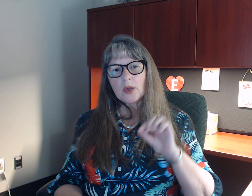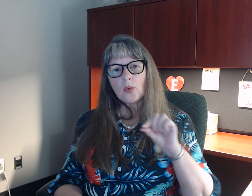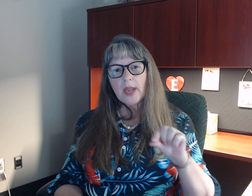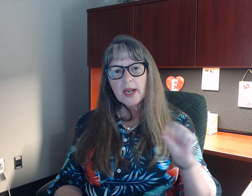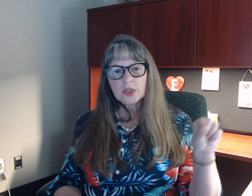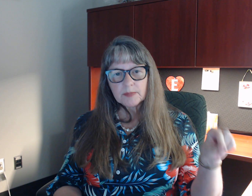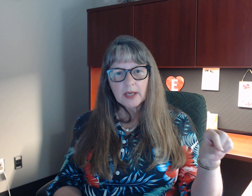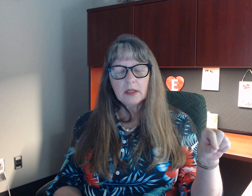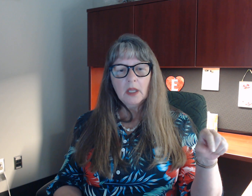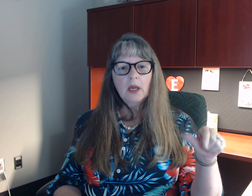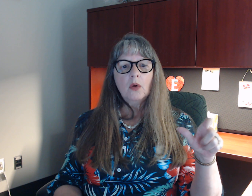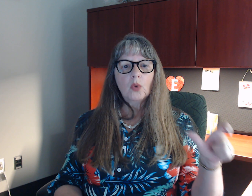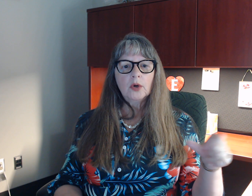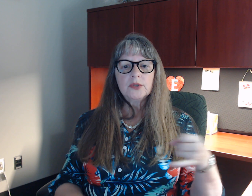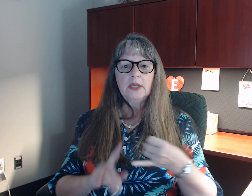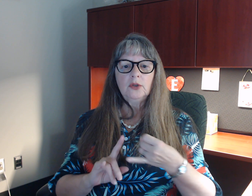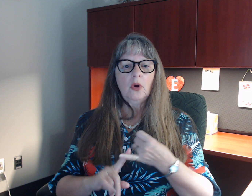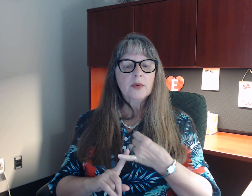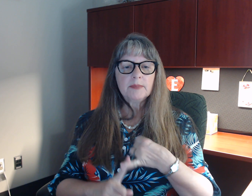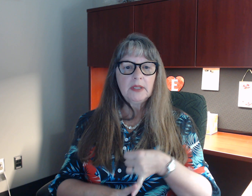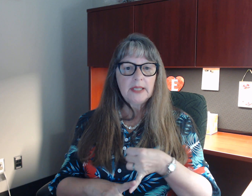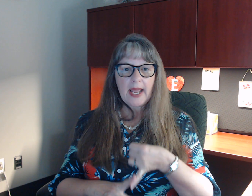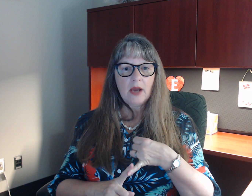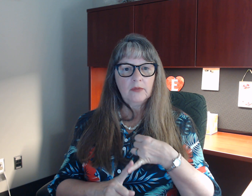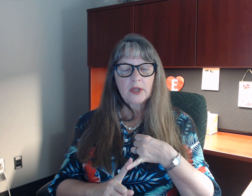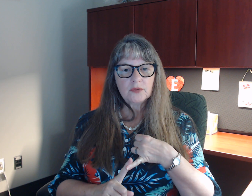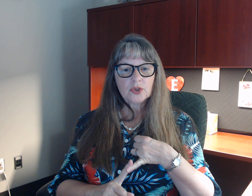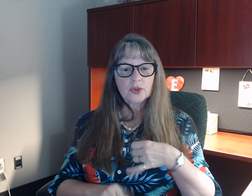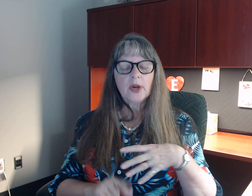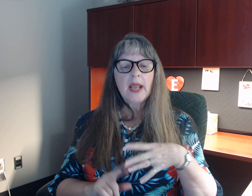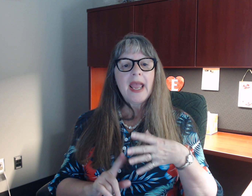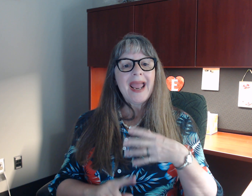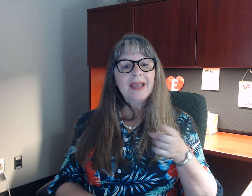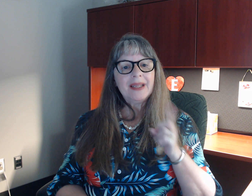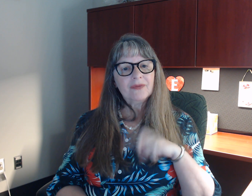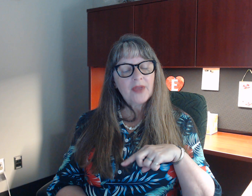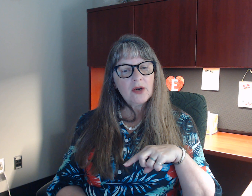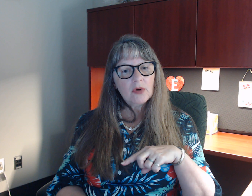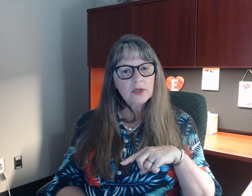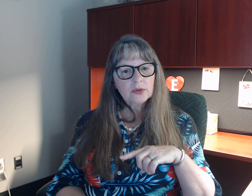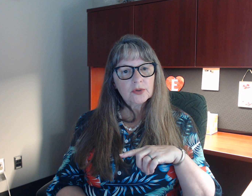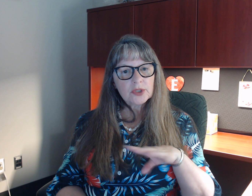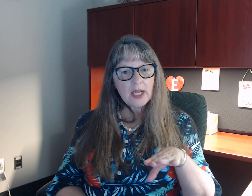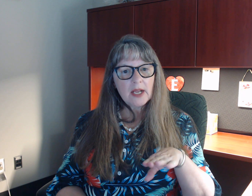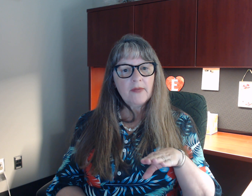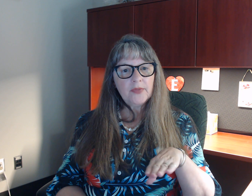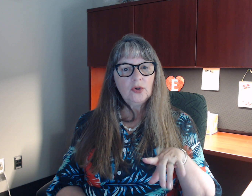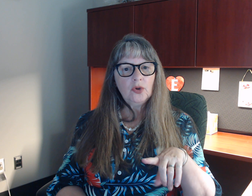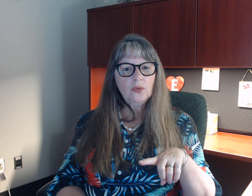okay to spell words, and you always spell a noun, that's for sure. And if they don't understand, then